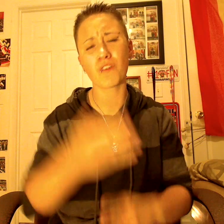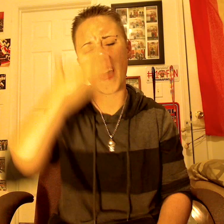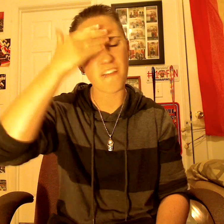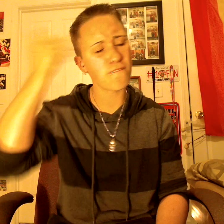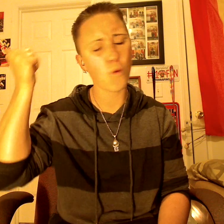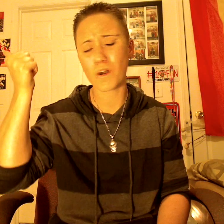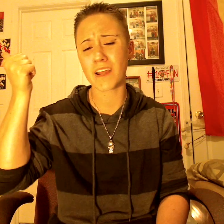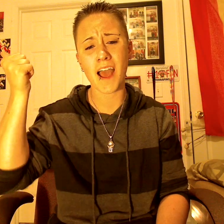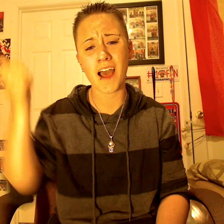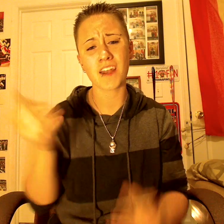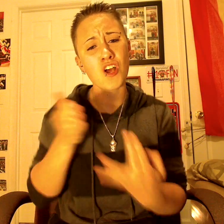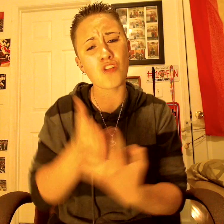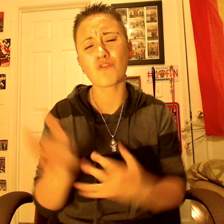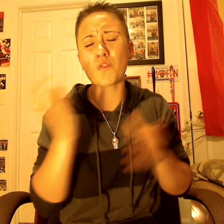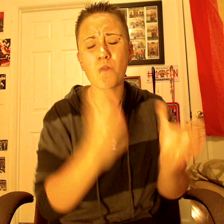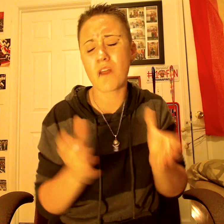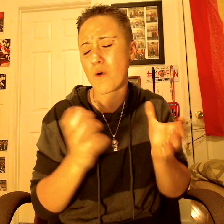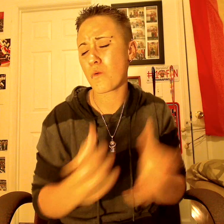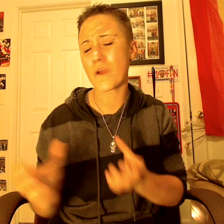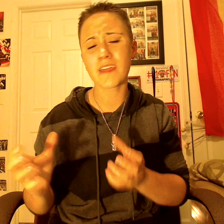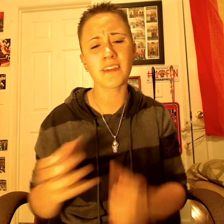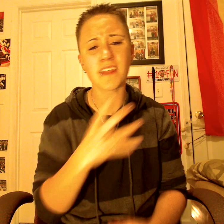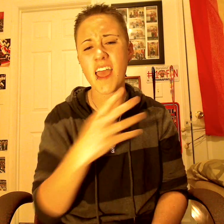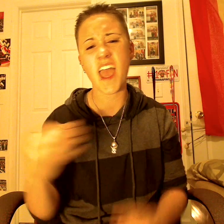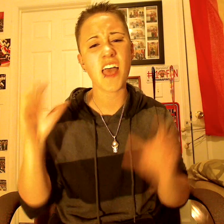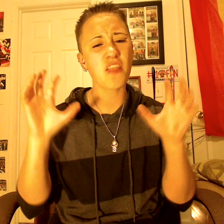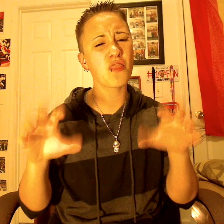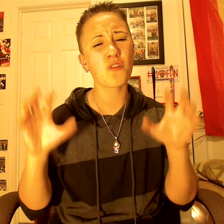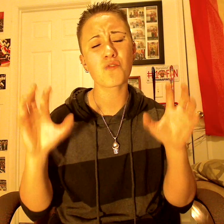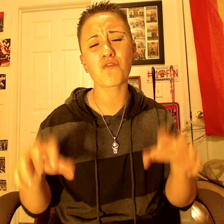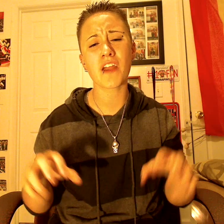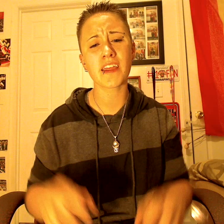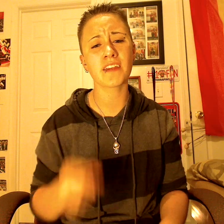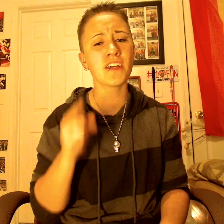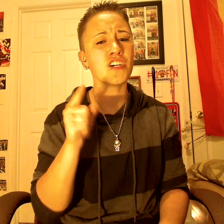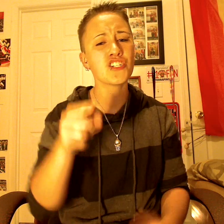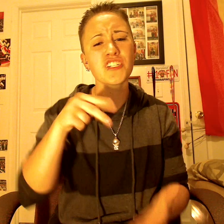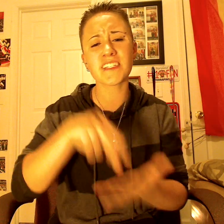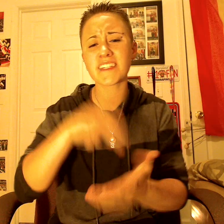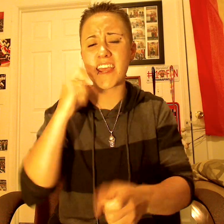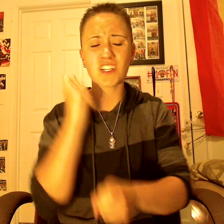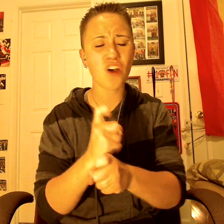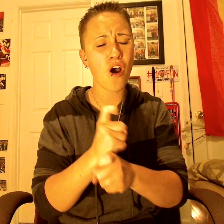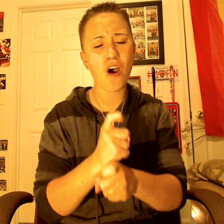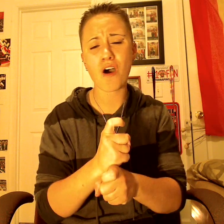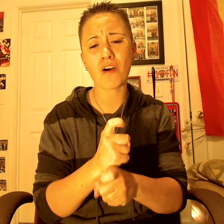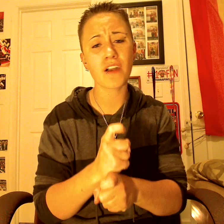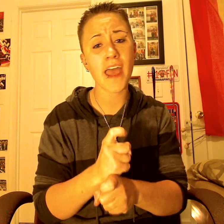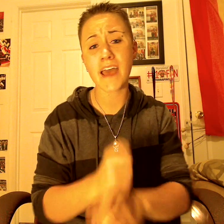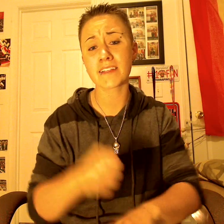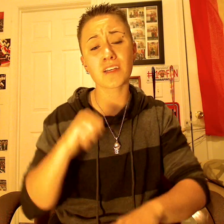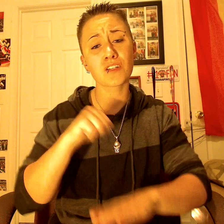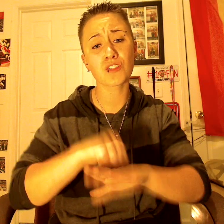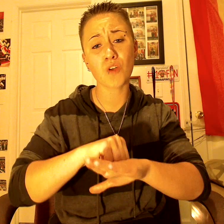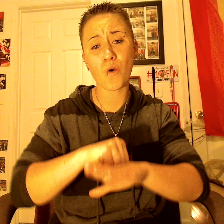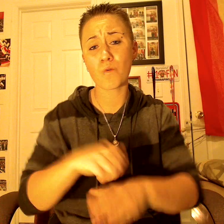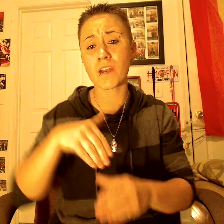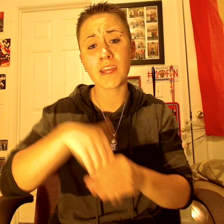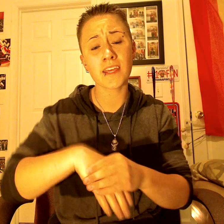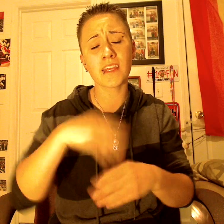world forgot. Through the wind and the rain, she stands hard as a stone